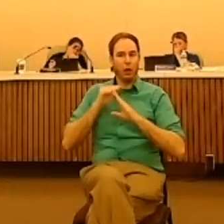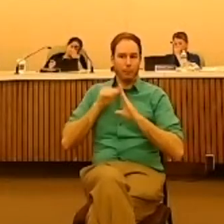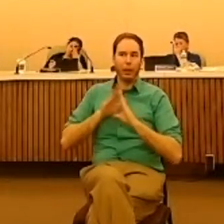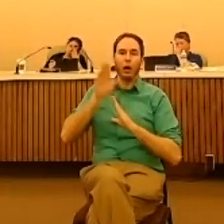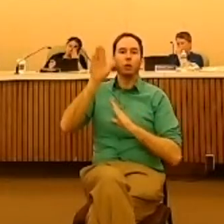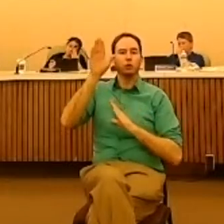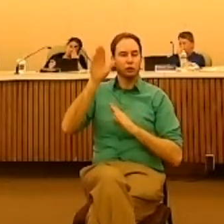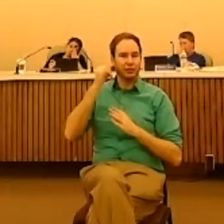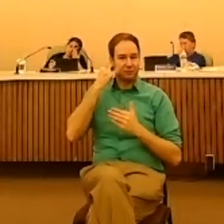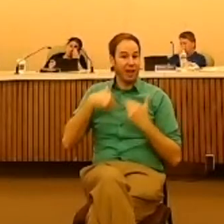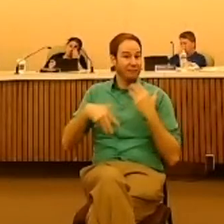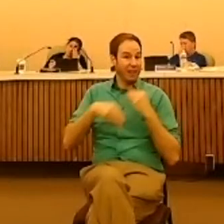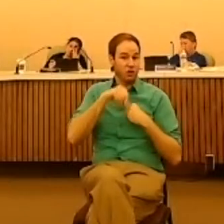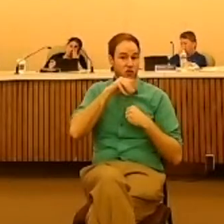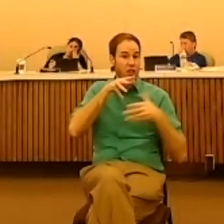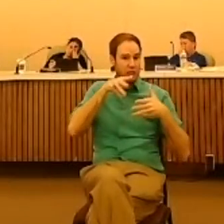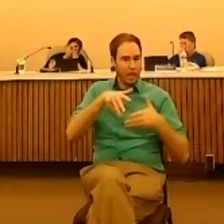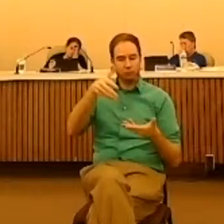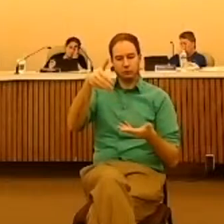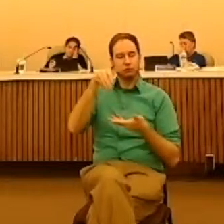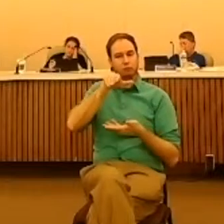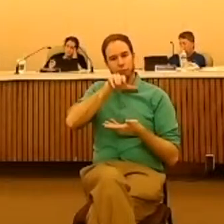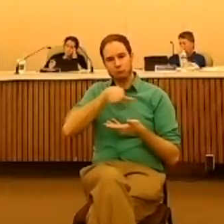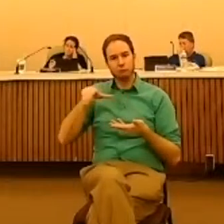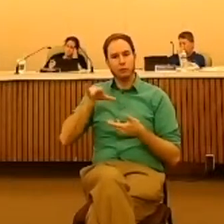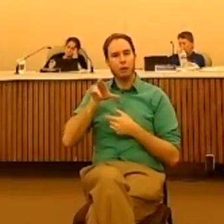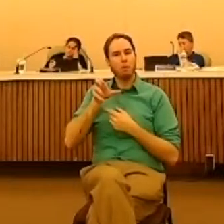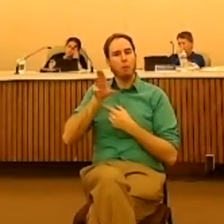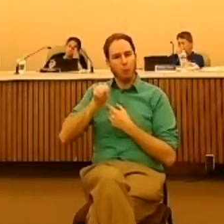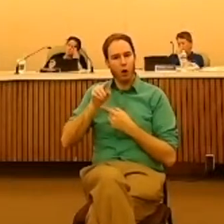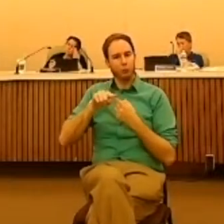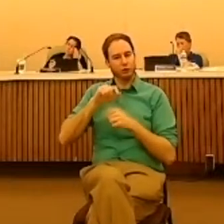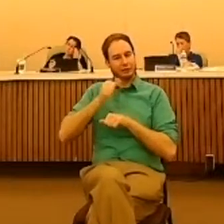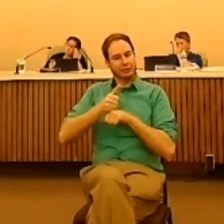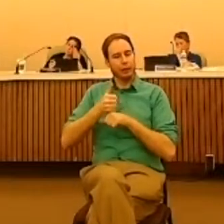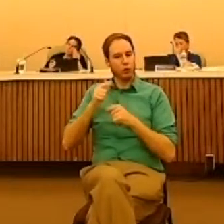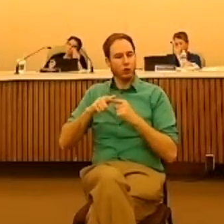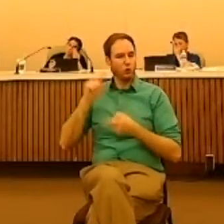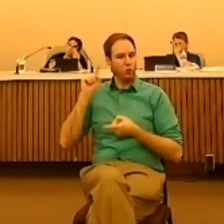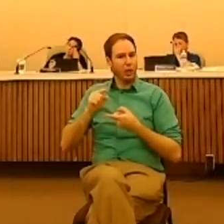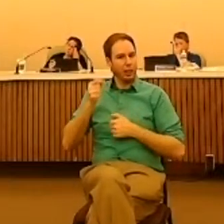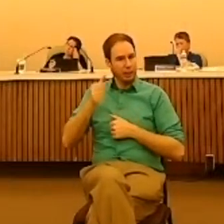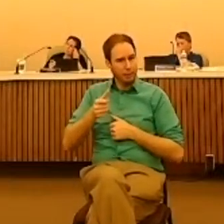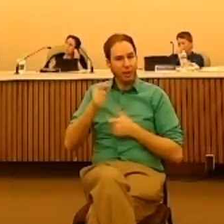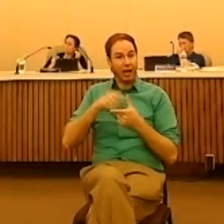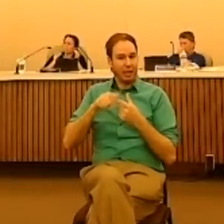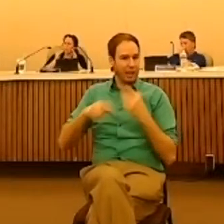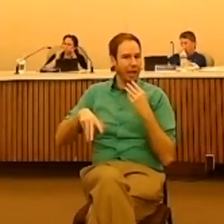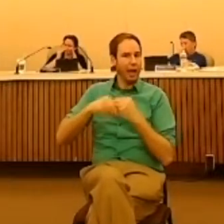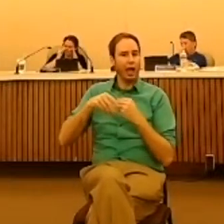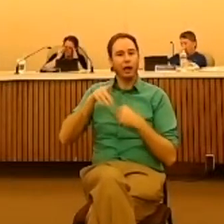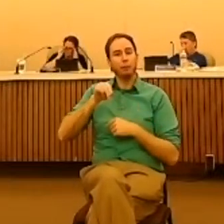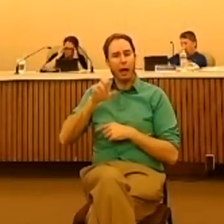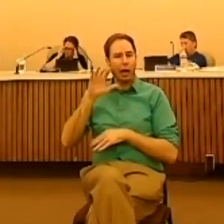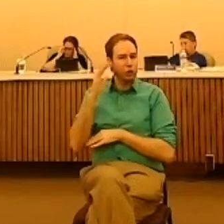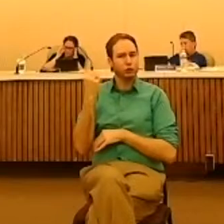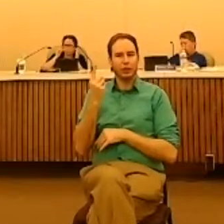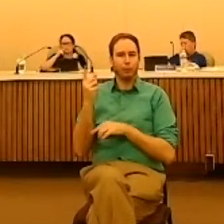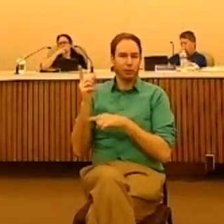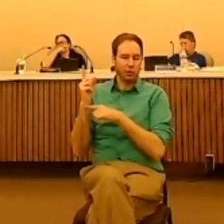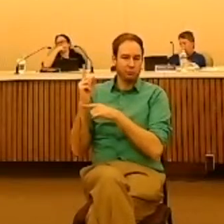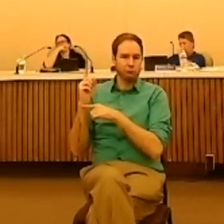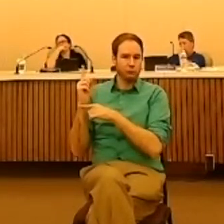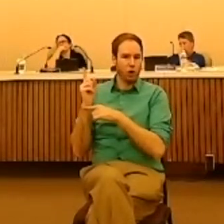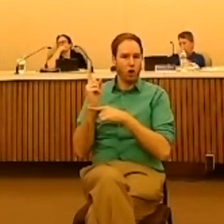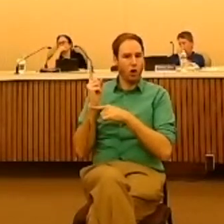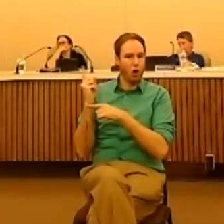extra, some type of berm, if we had extra dirt to build up to try to do that, then put trees, pine trees, something like that on top of it.